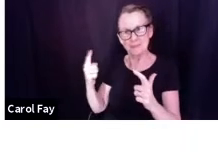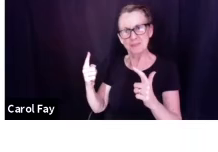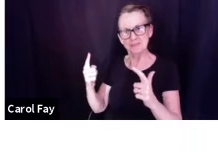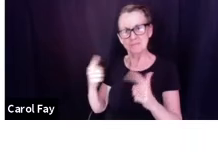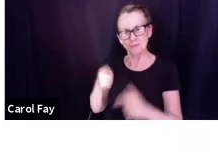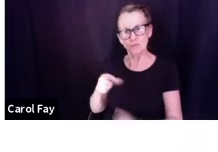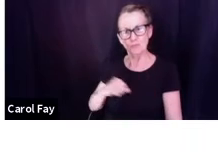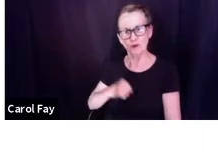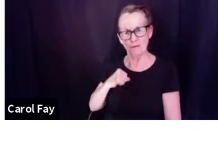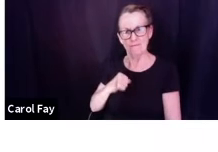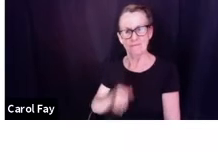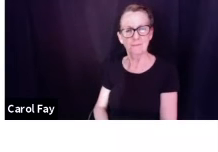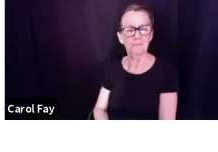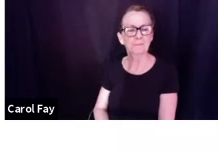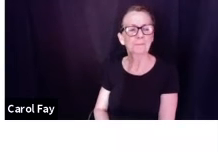Next.